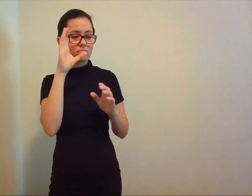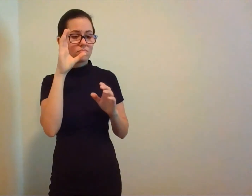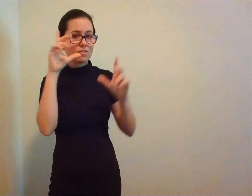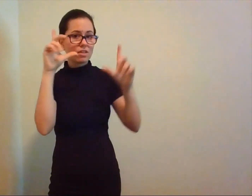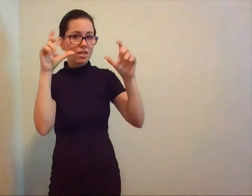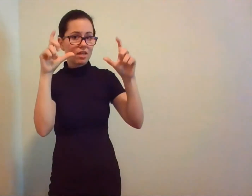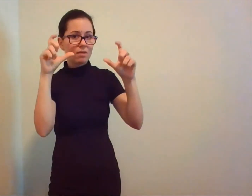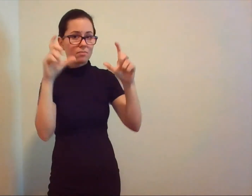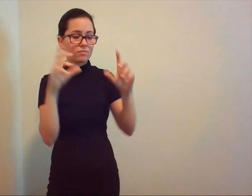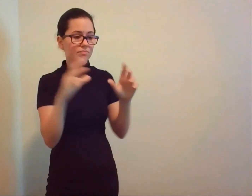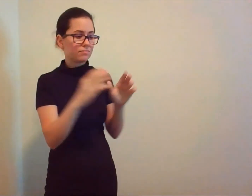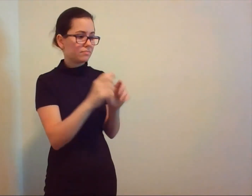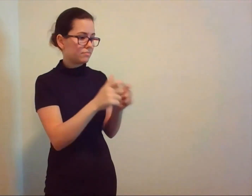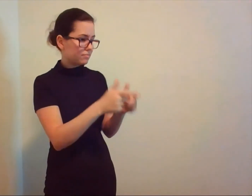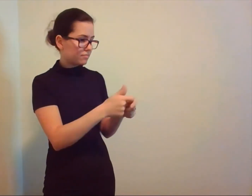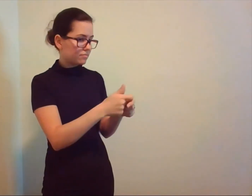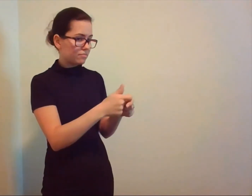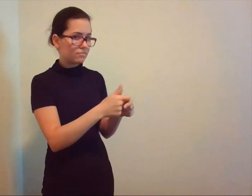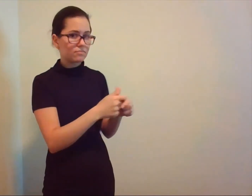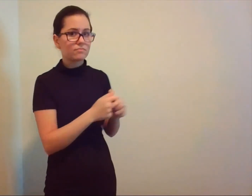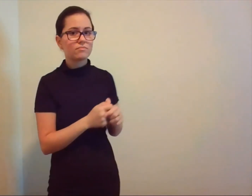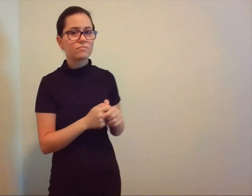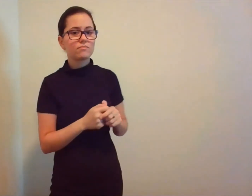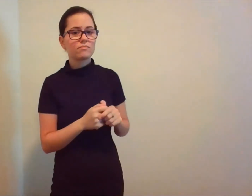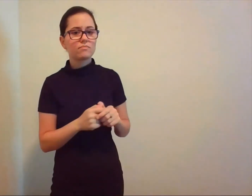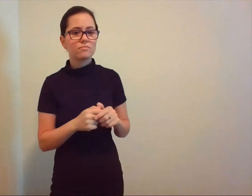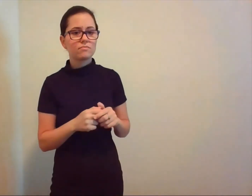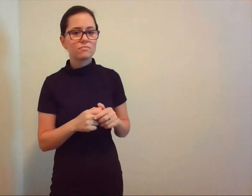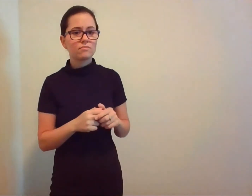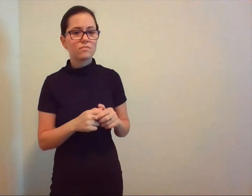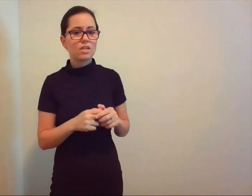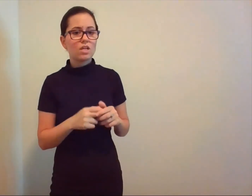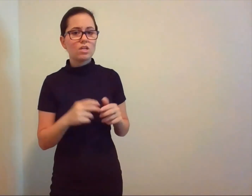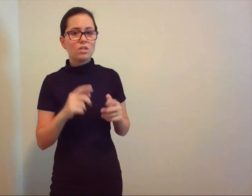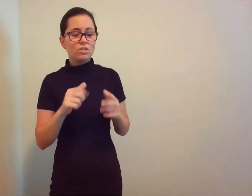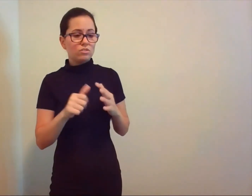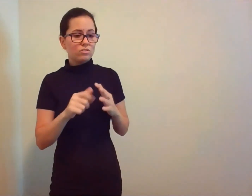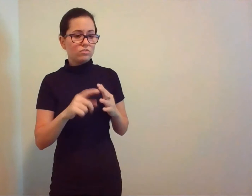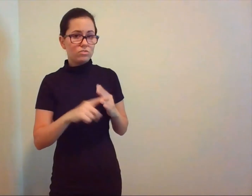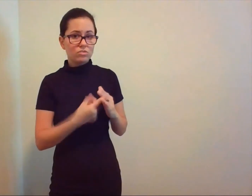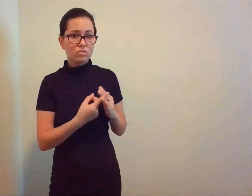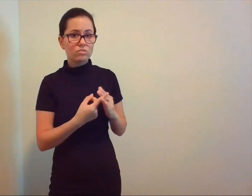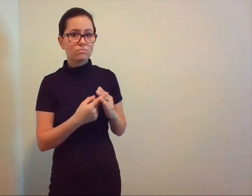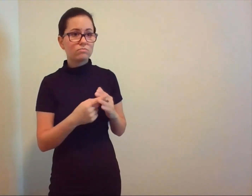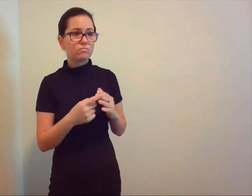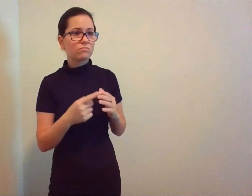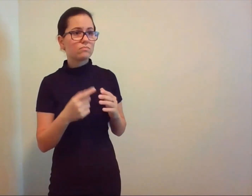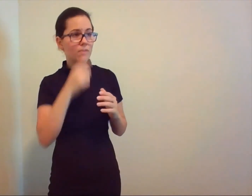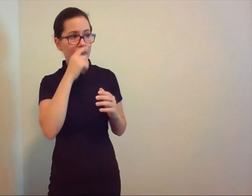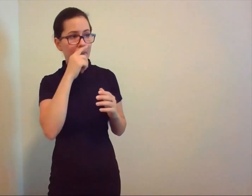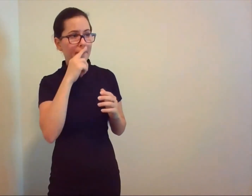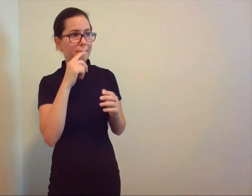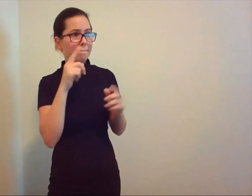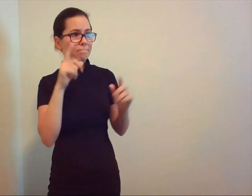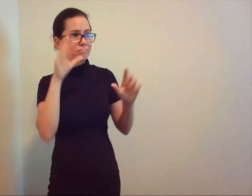long, drawn out photo session where he's flexing and leaning over and taking pictures.